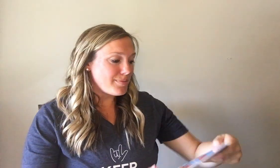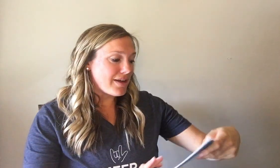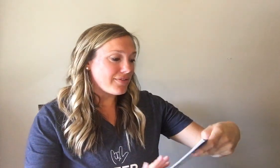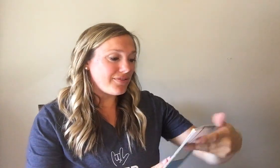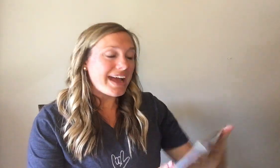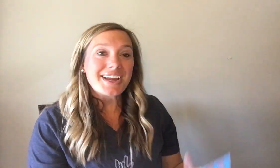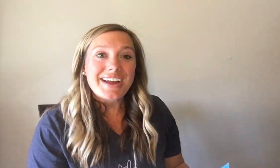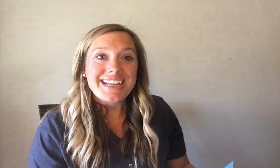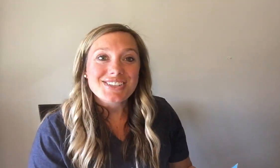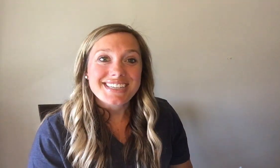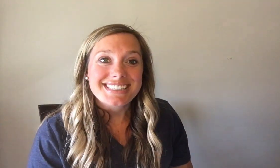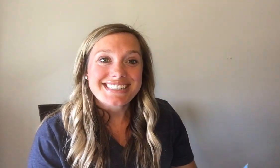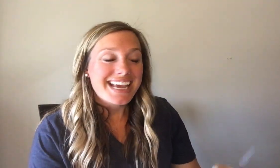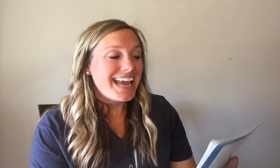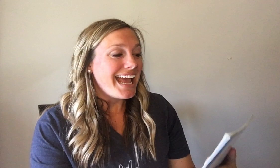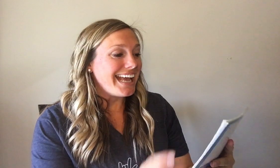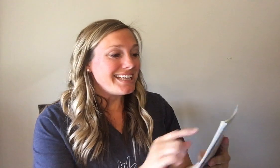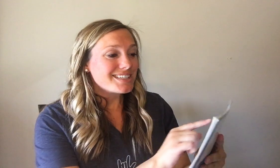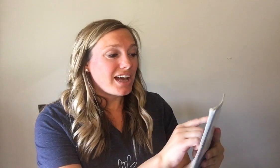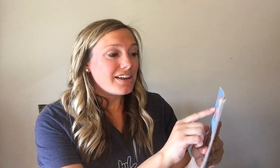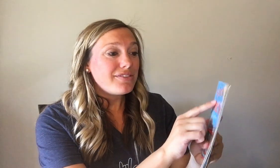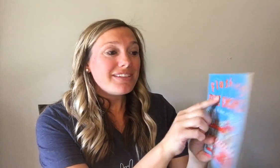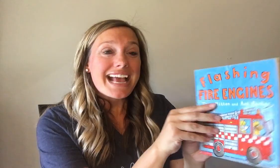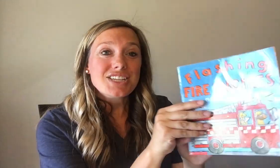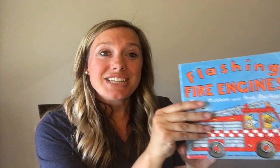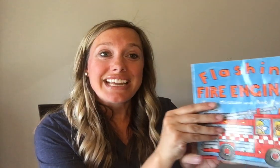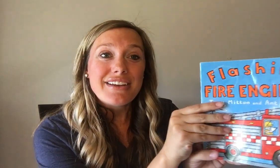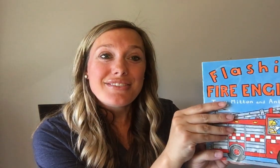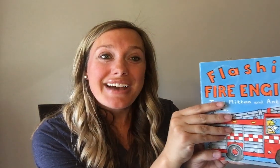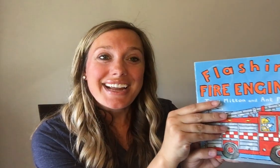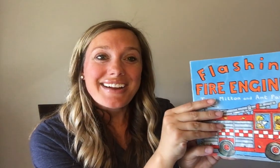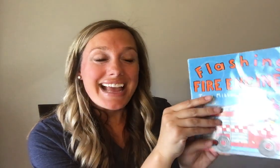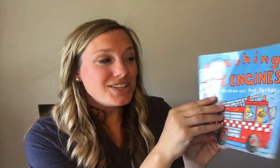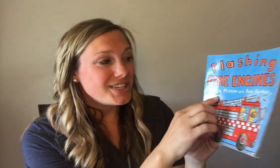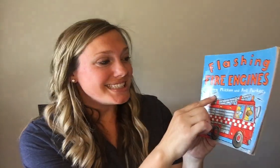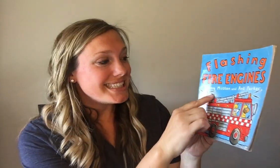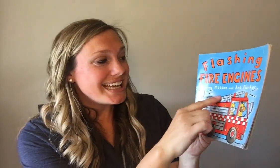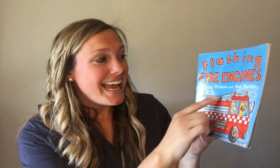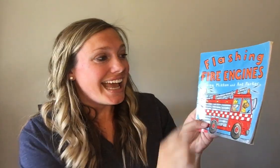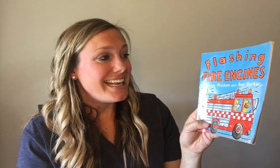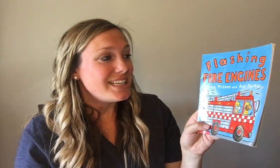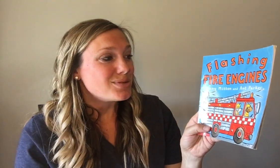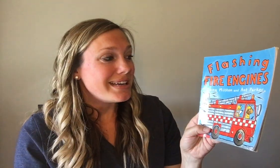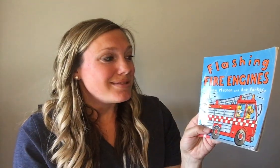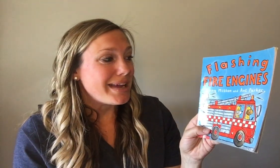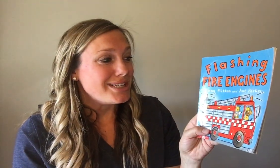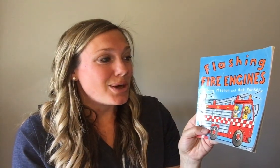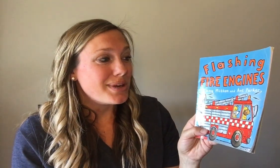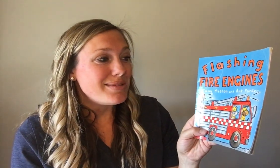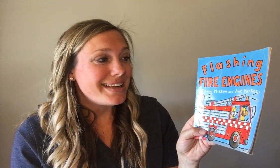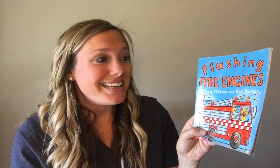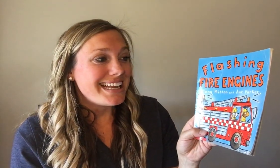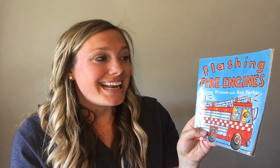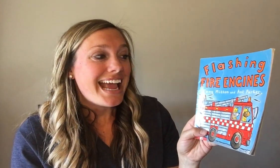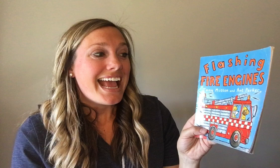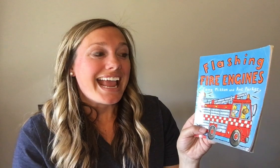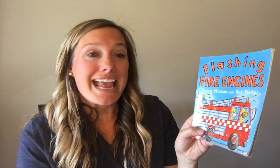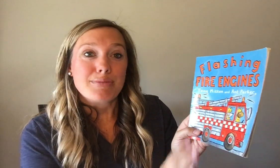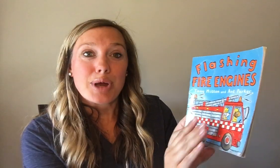about fire engines. And it's called Flashing Fire Engines. And it's written by Tony Mitten and Ant